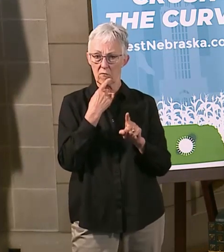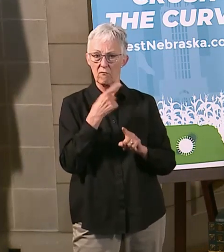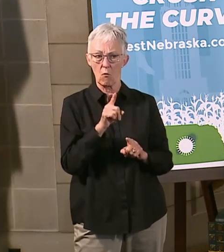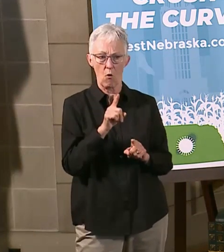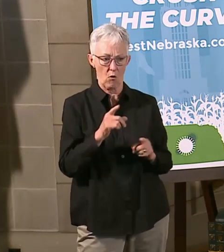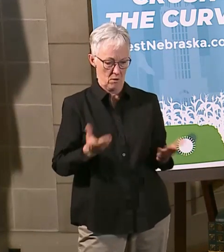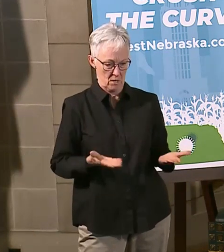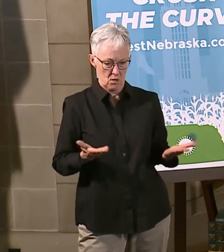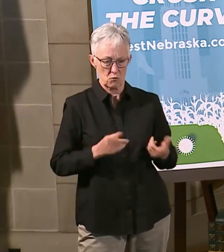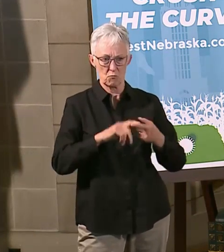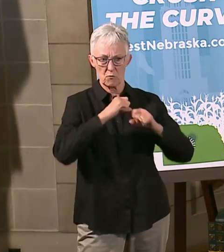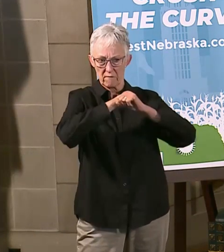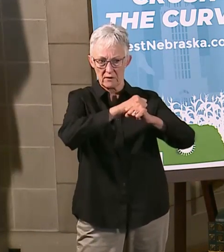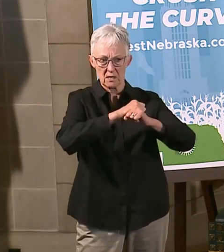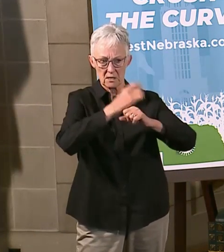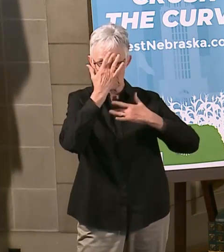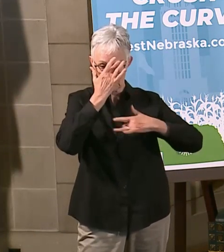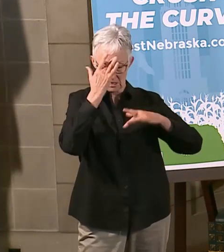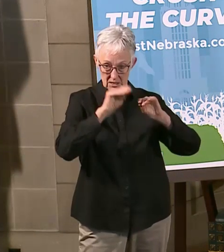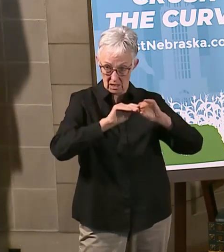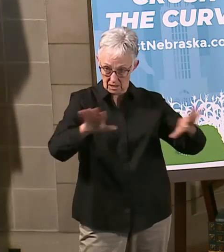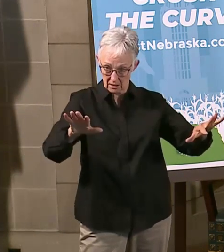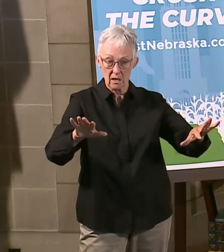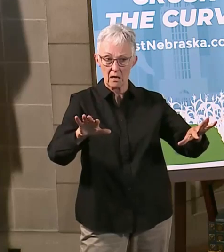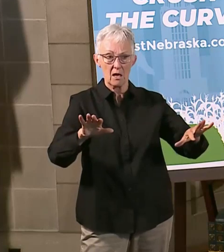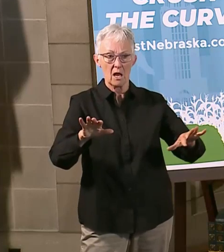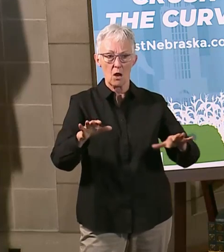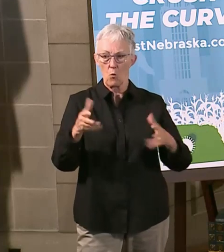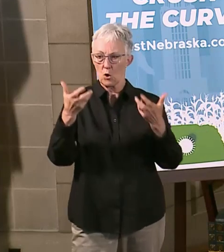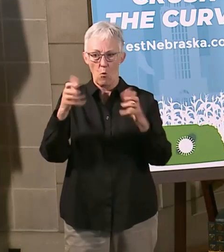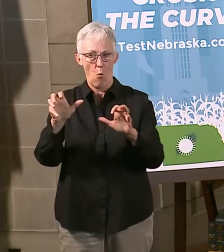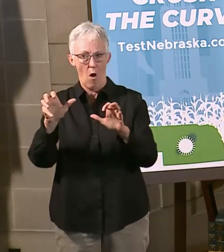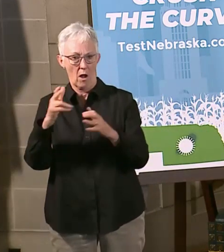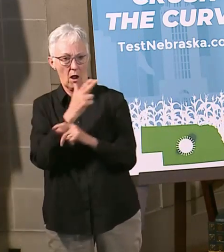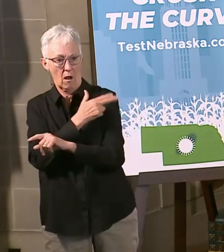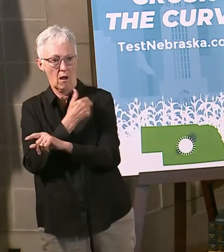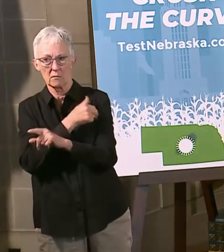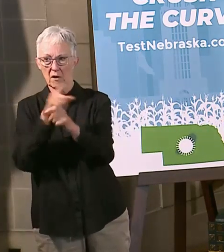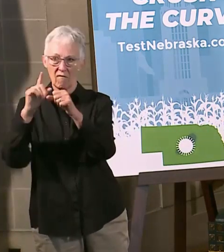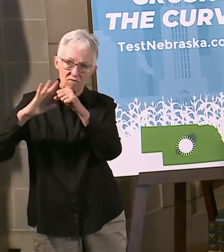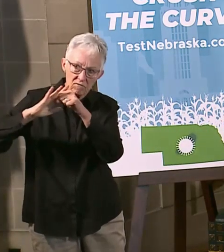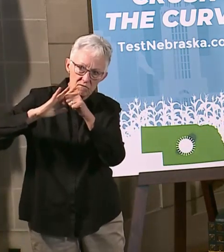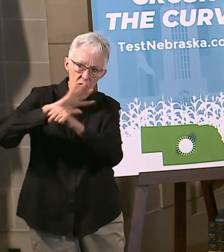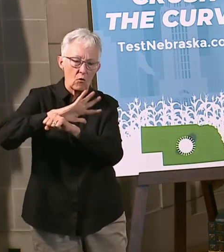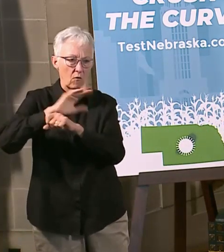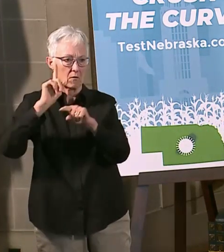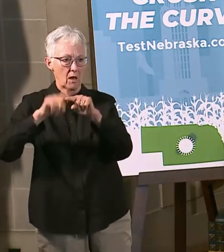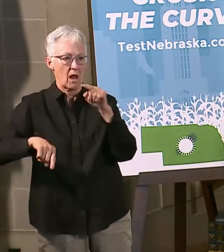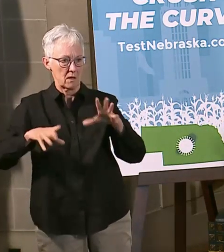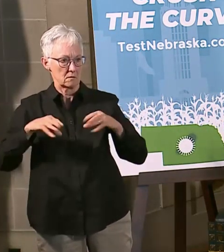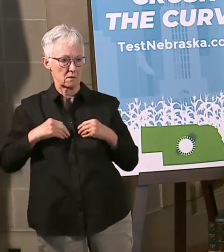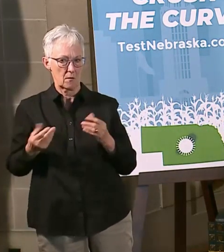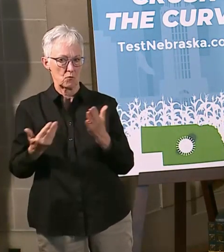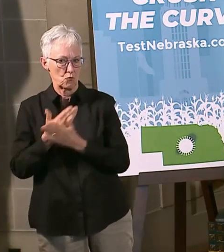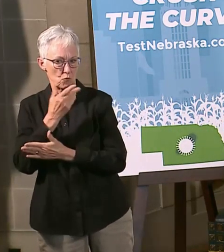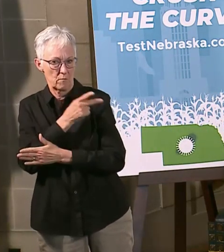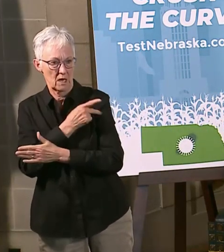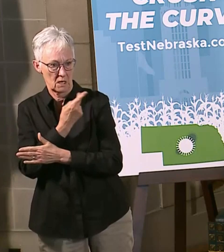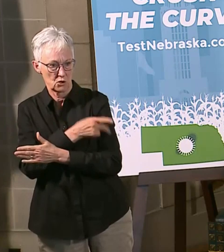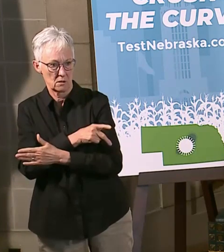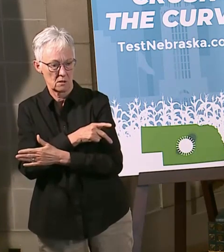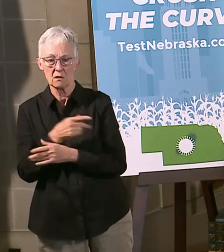with Grand Island, is that we did the testing. We saw the high rates of people testing positive. We saw that in Lexington. That was kind of our